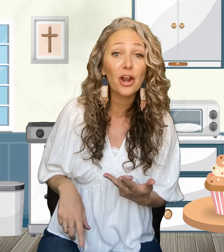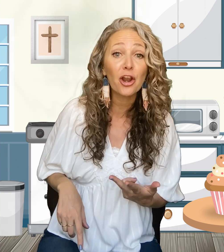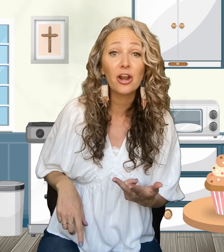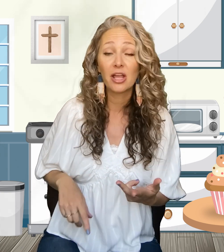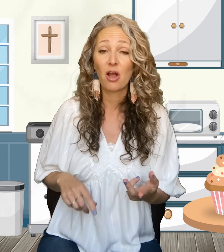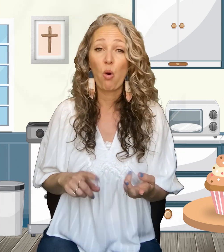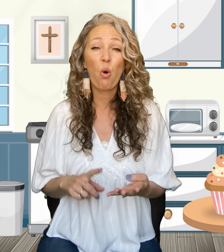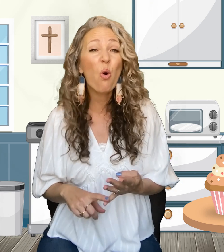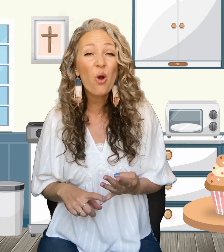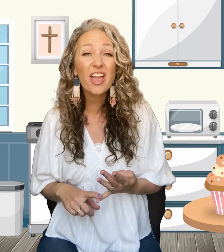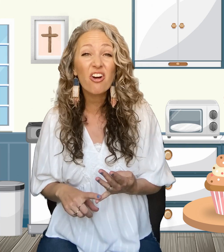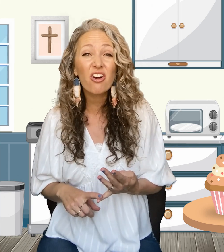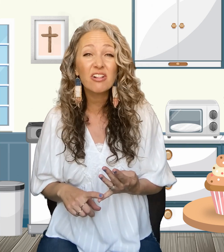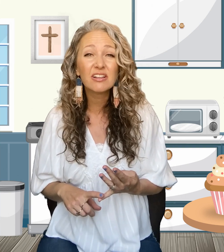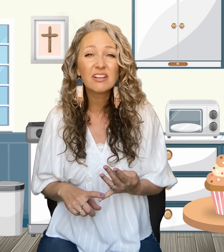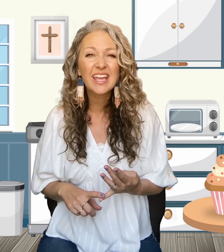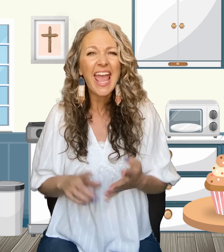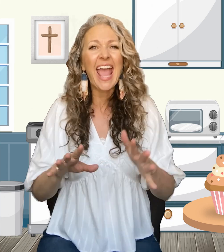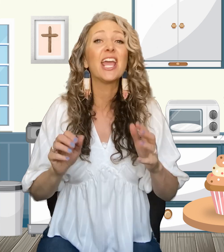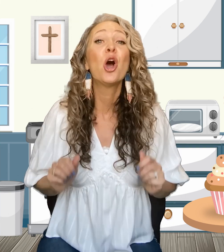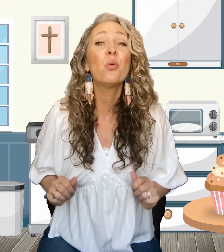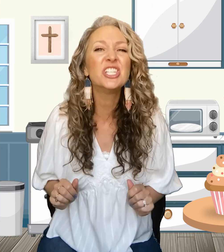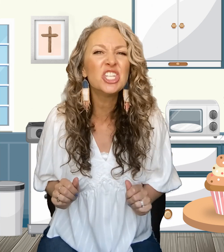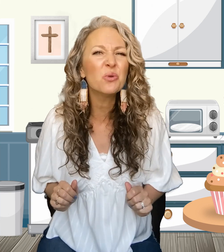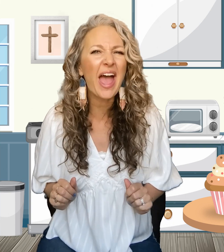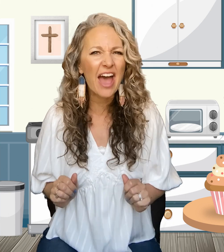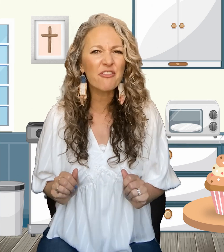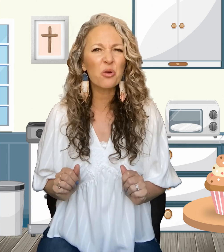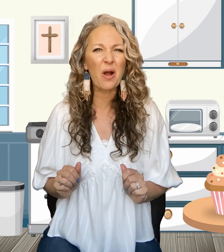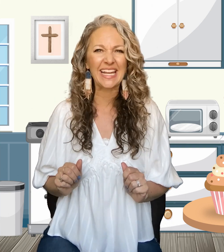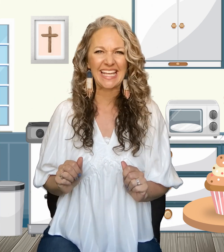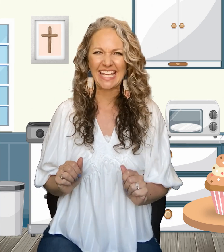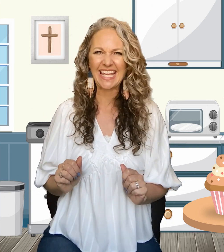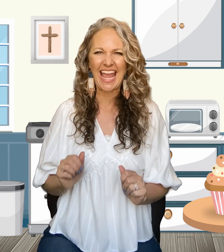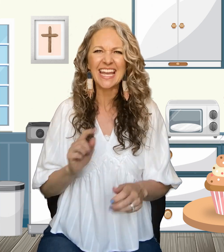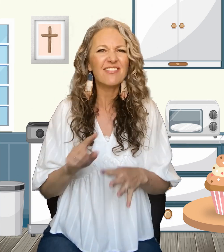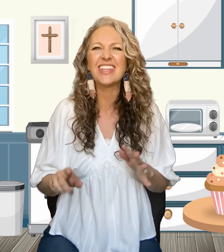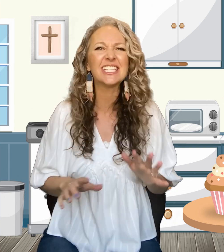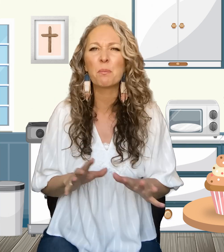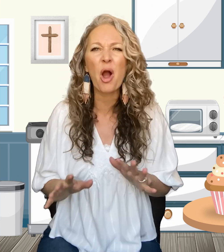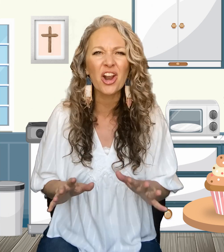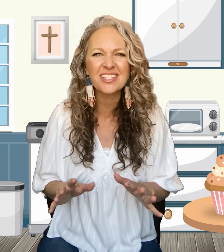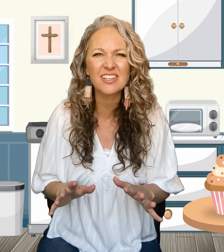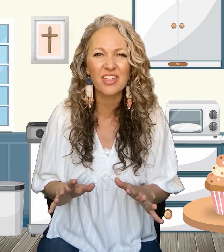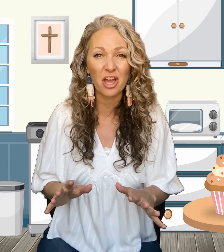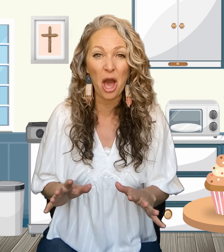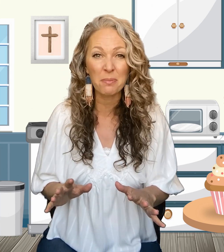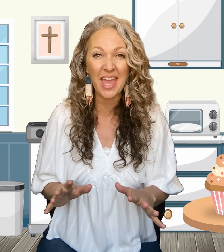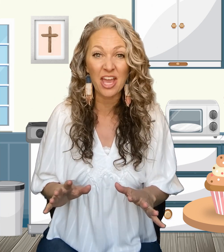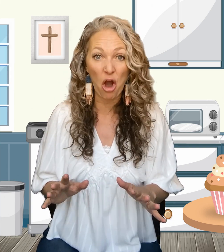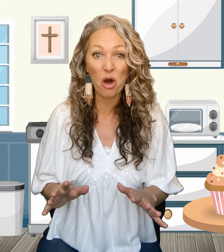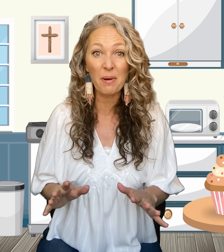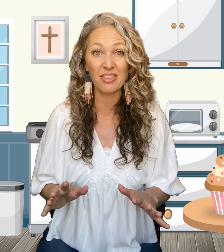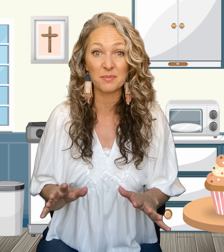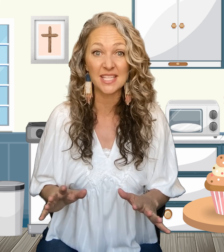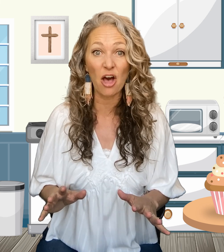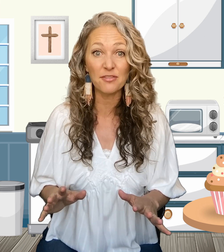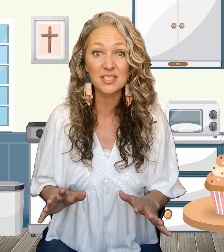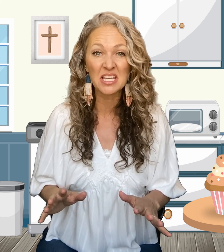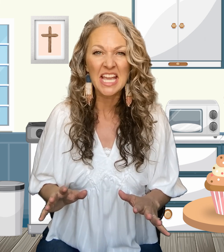butter, oil. Hey, would you ever want to eat any of these parts of the cupcake all by themselves? Take